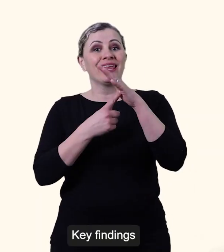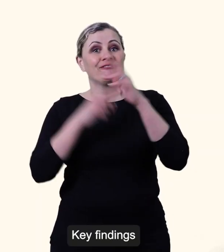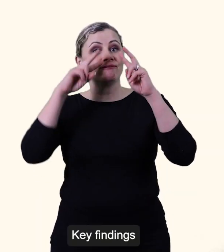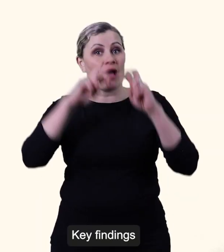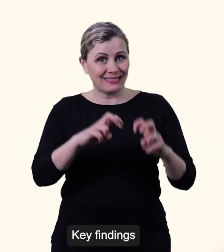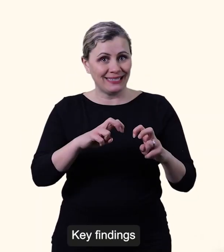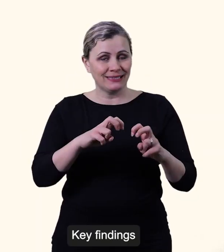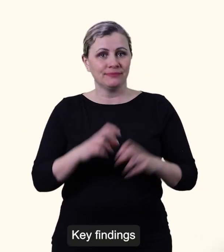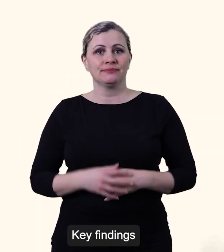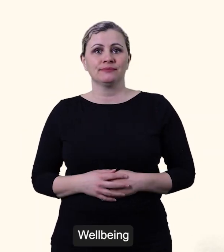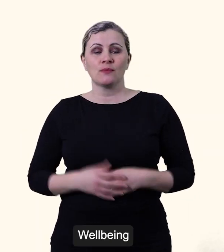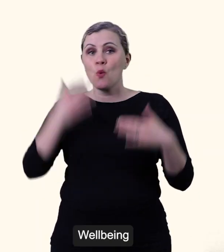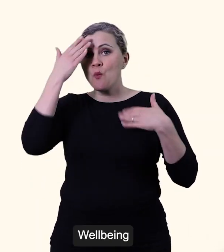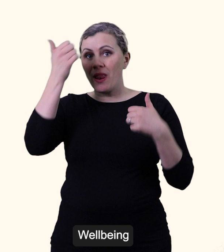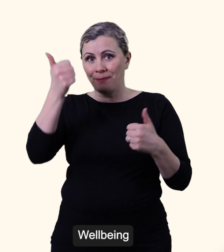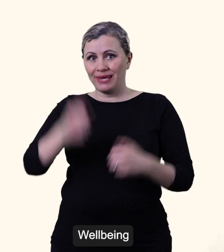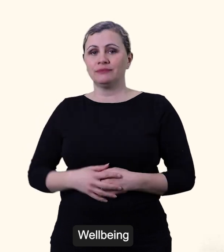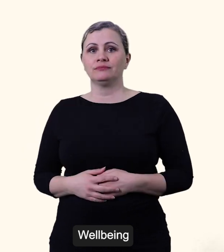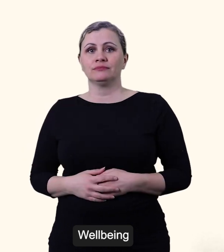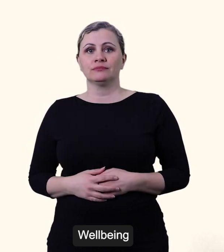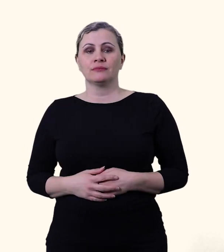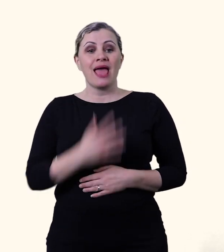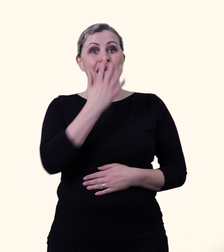Key findings. Well-being.